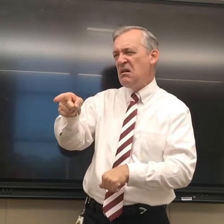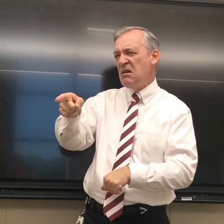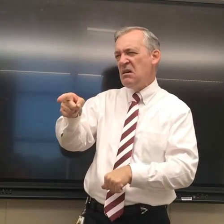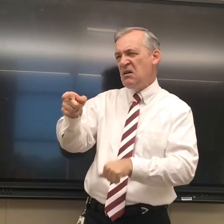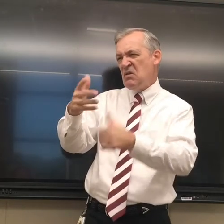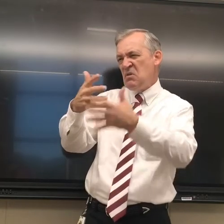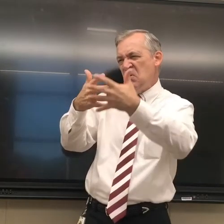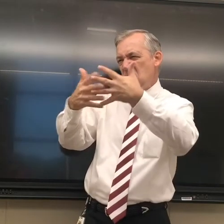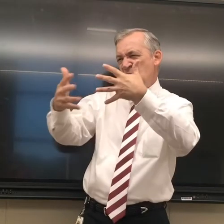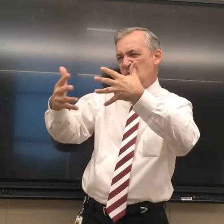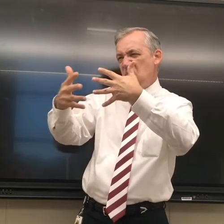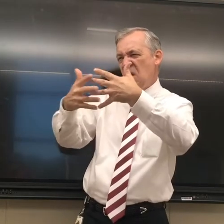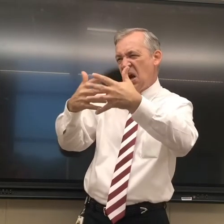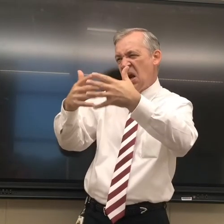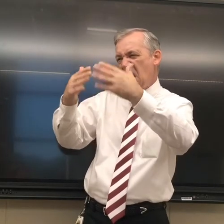porch,